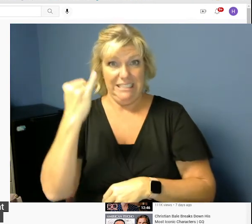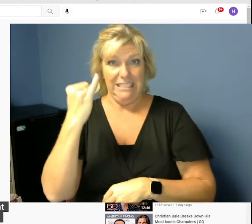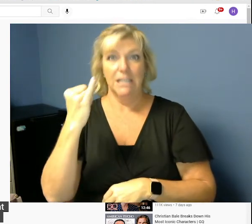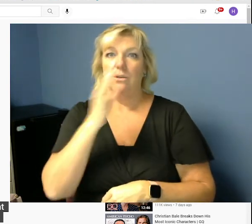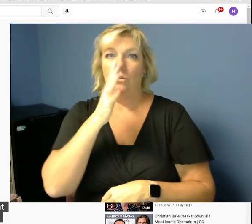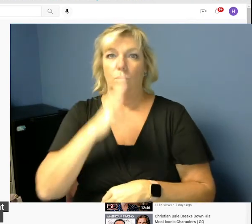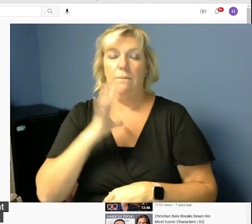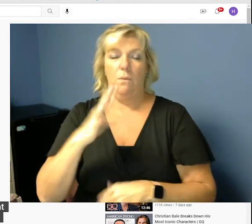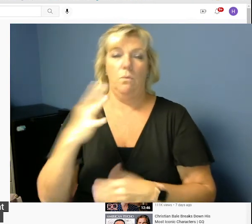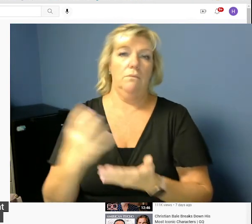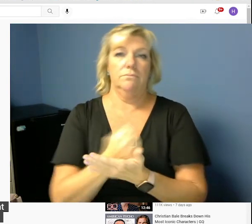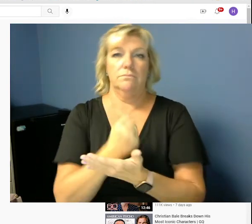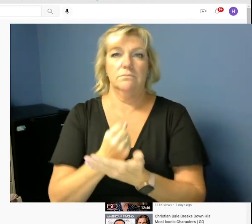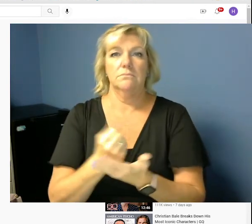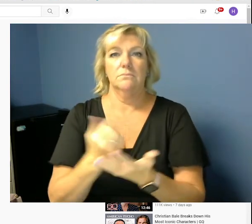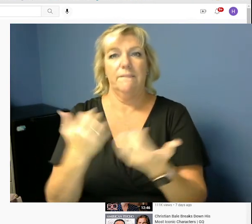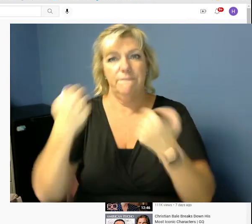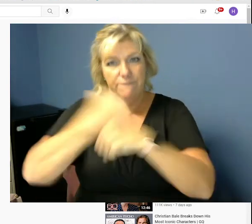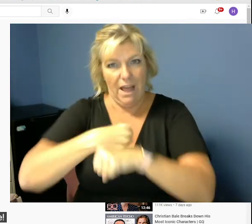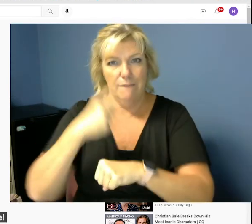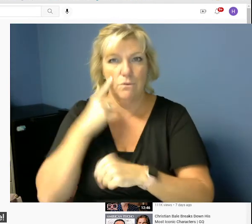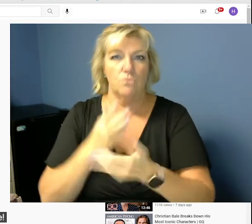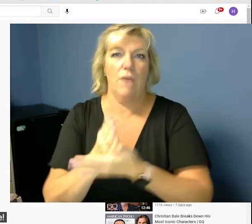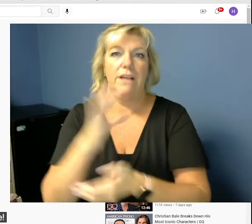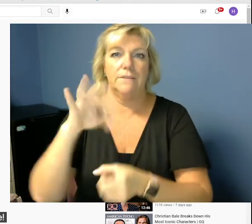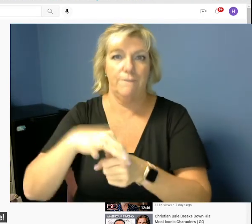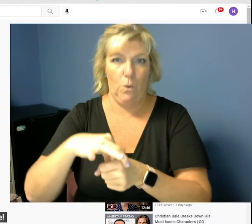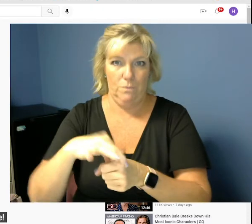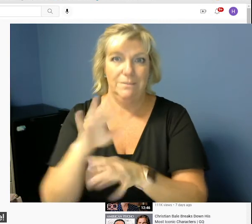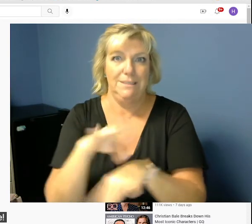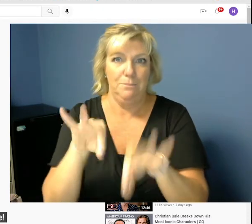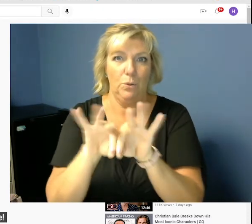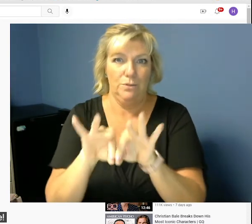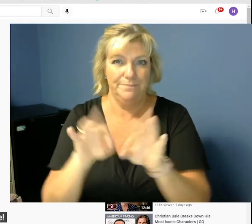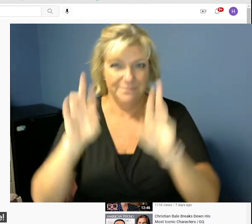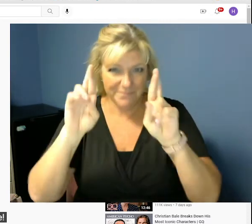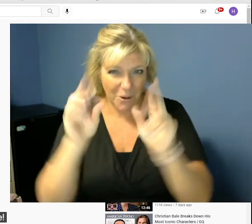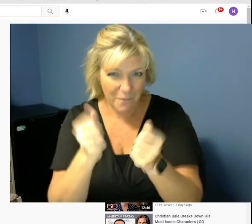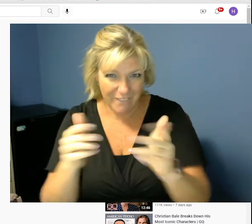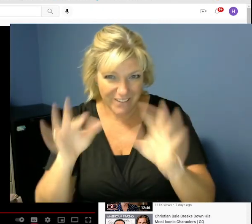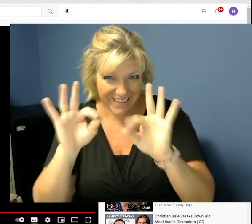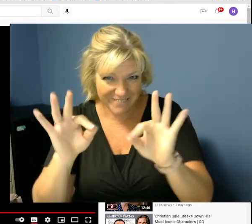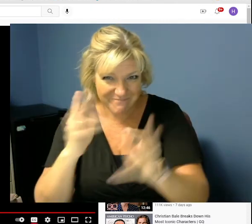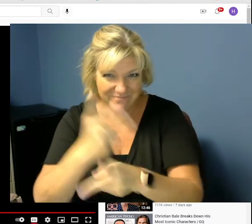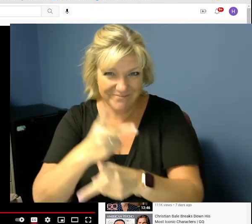So it's kind of a big deal. All right, I hope you're doing well. Take care.